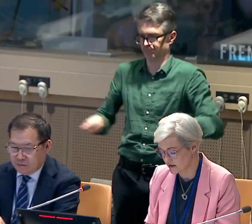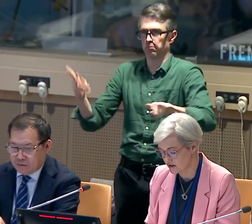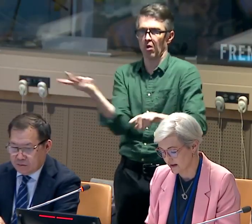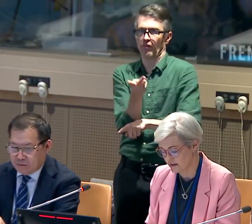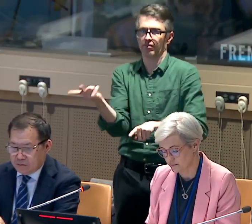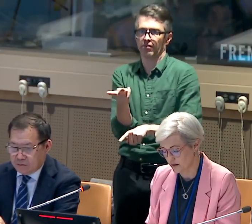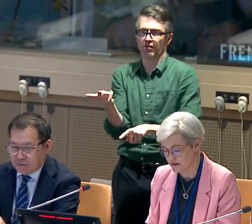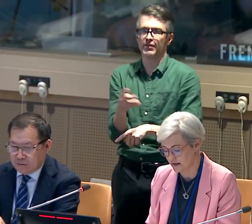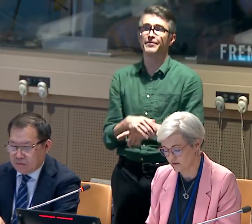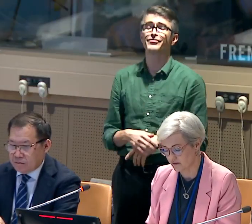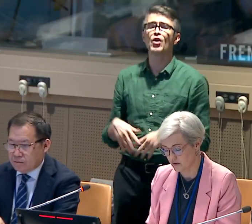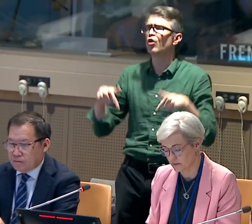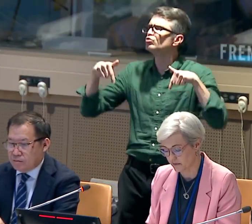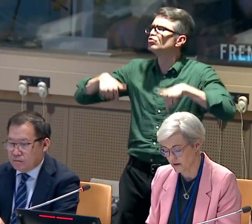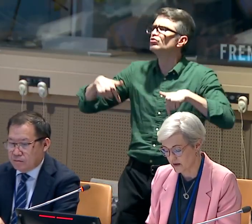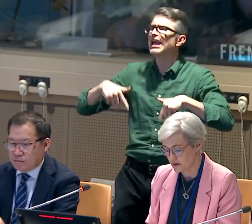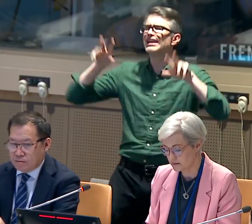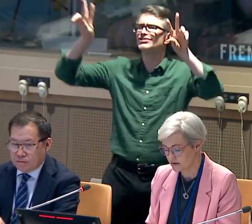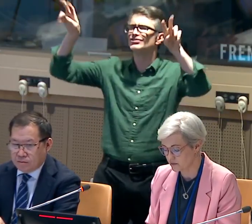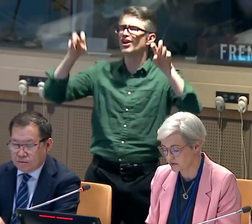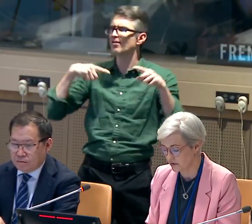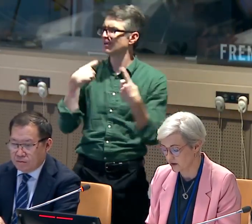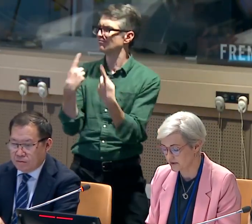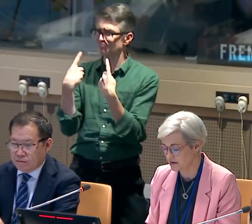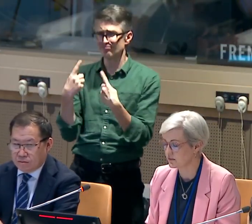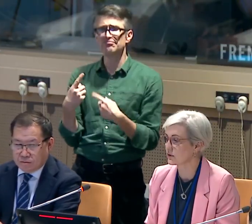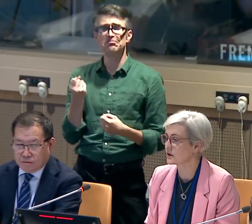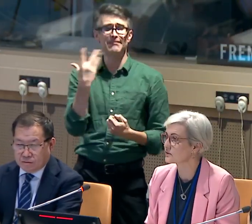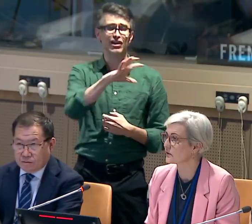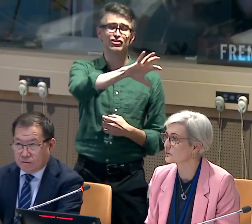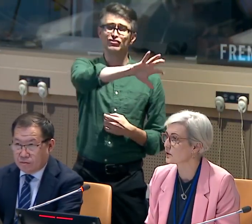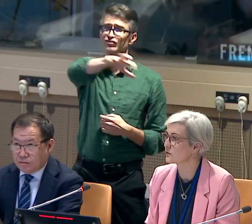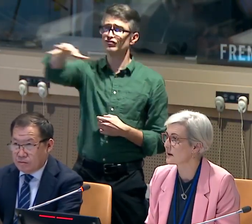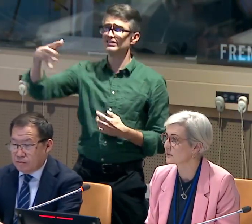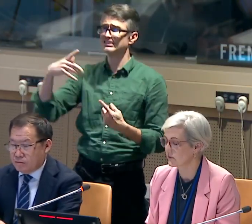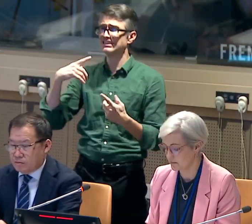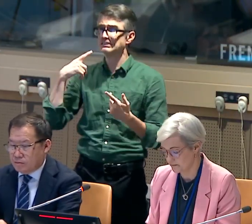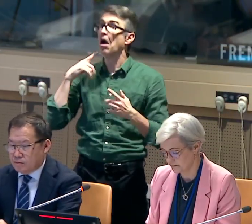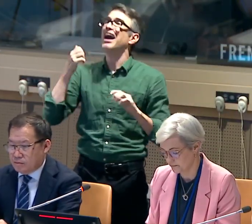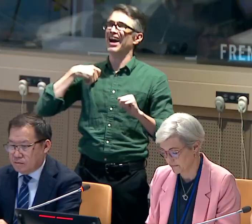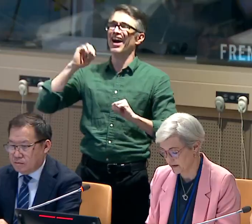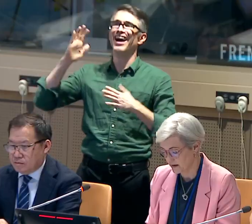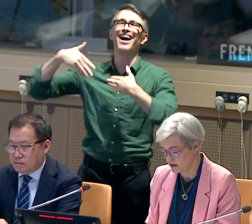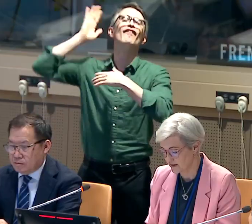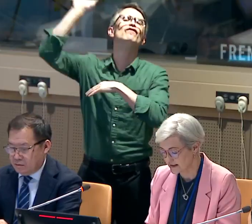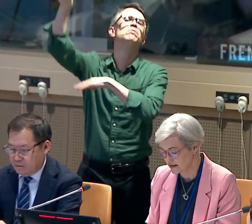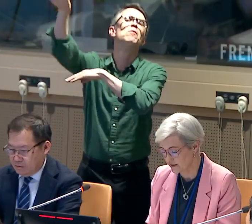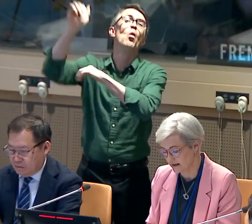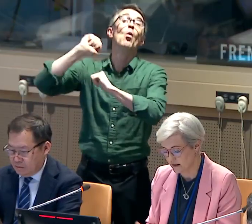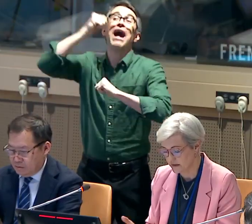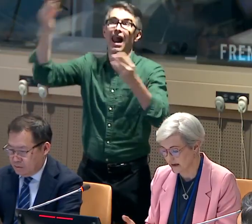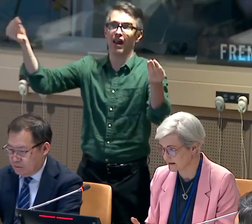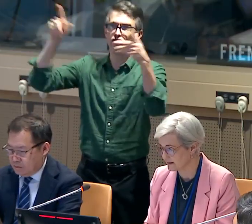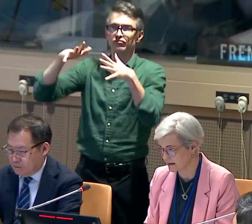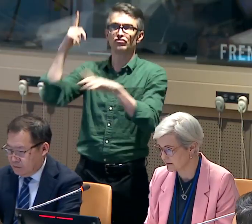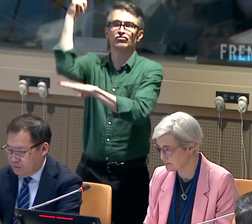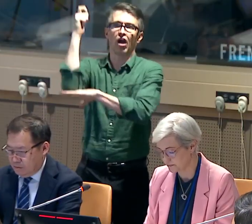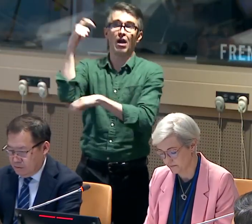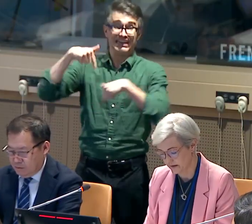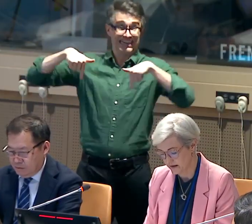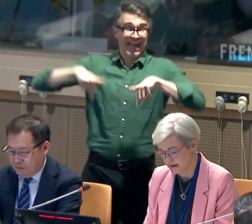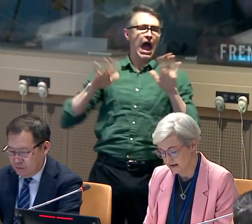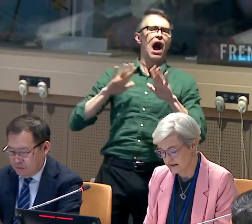have initiated promising reforms, but rules often differ across programs. Criteria can be